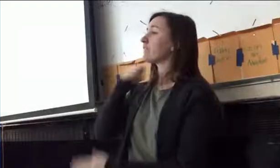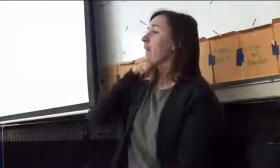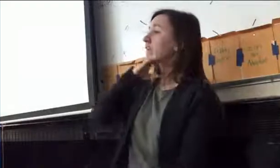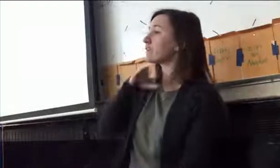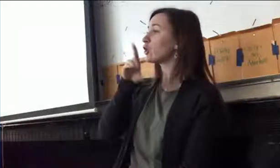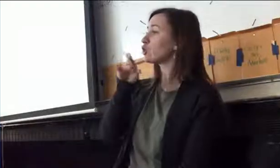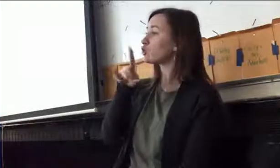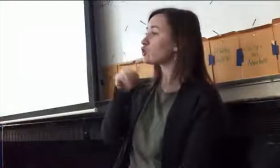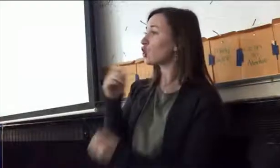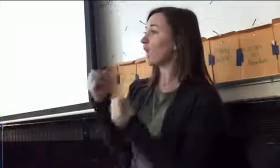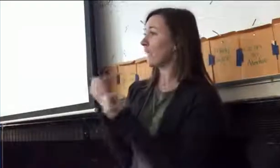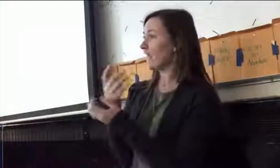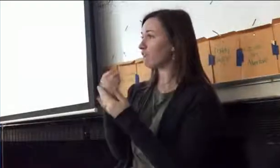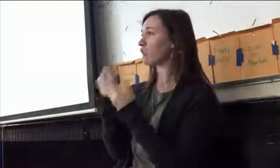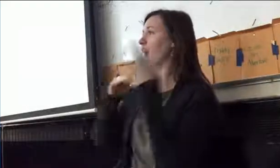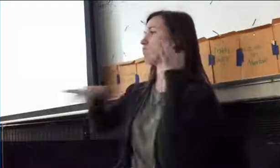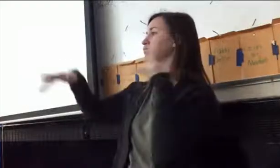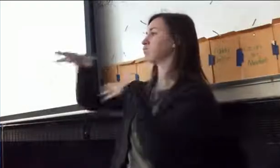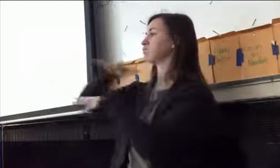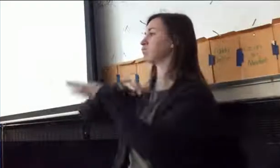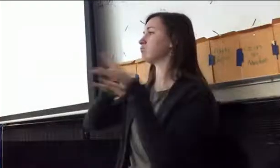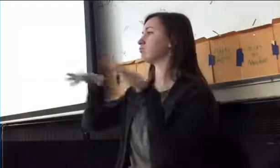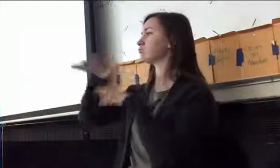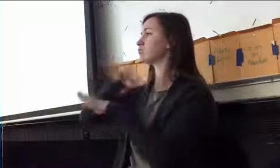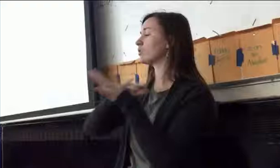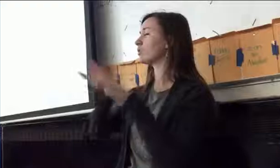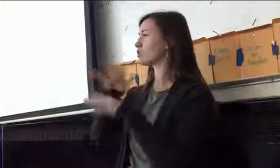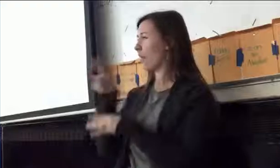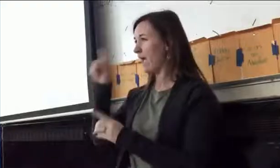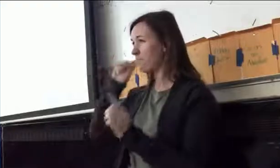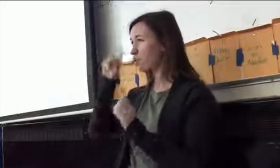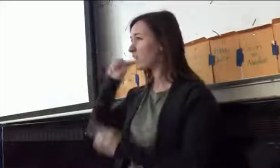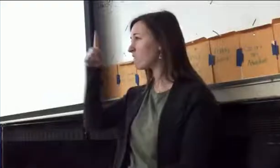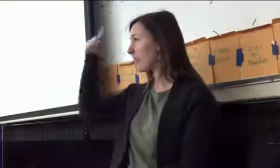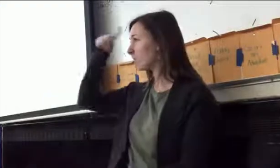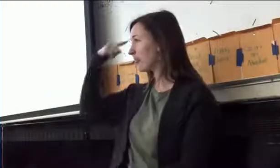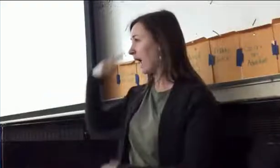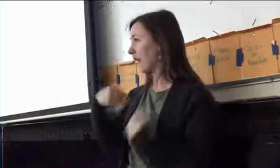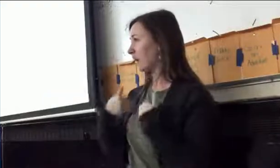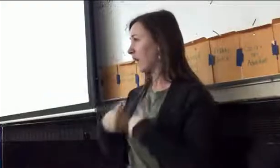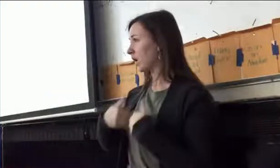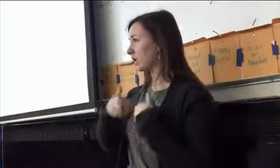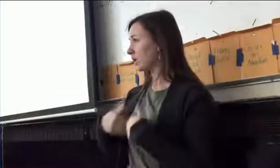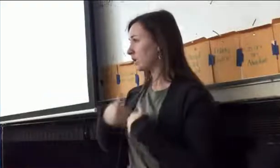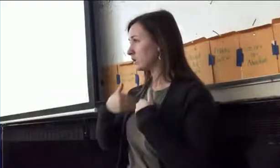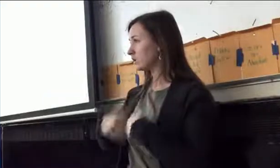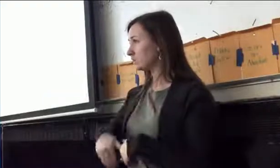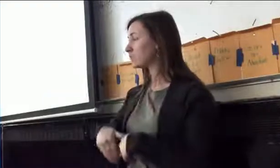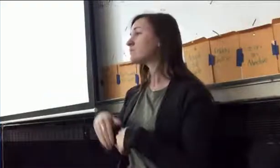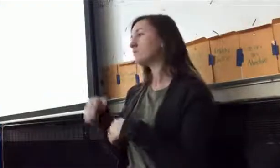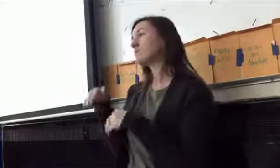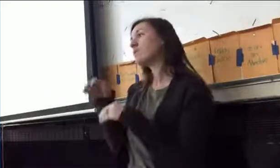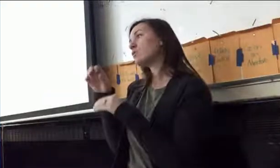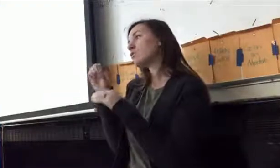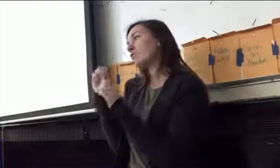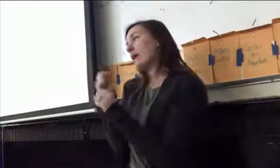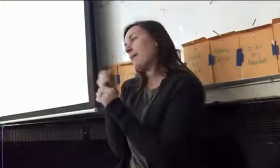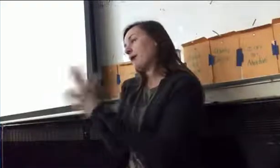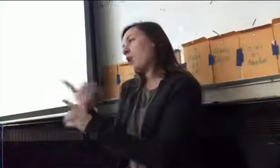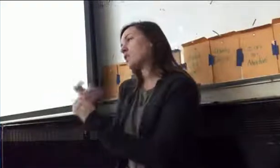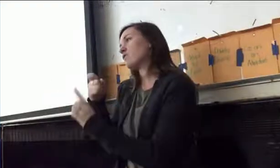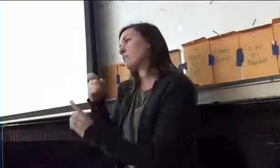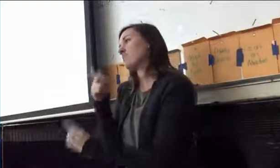lung. What's the modern day thing of black lung? Well, it's smoking causes the black